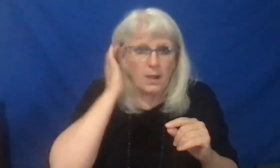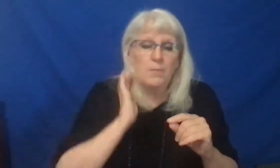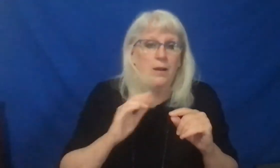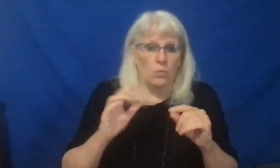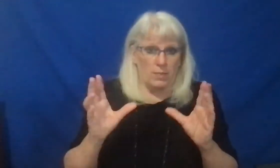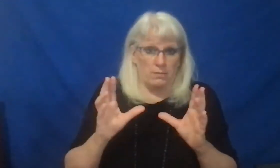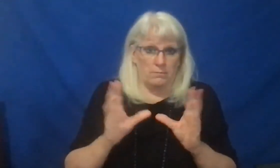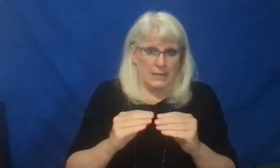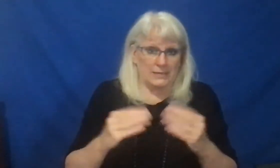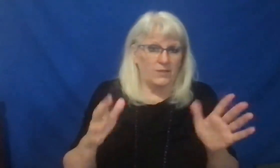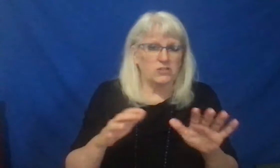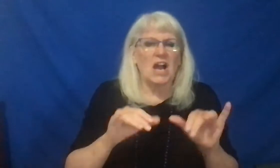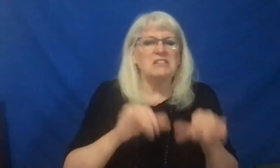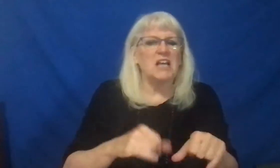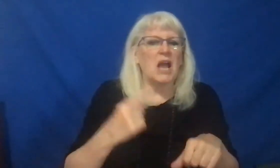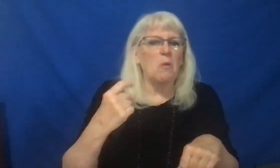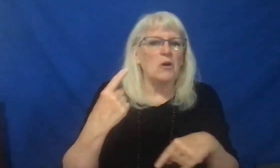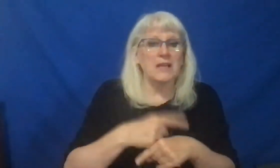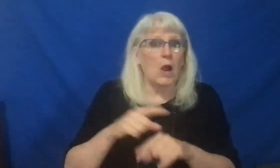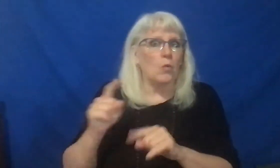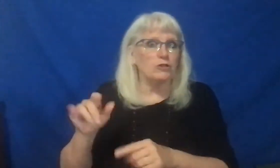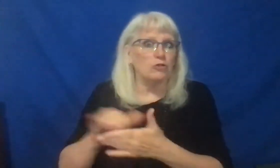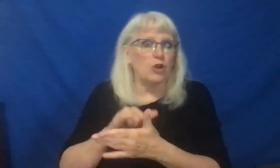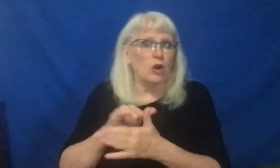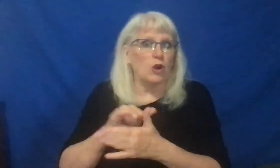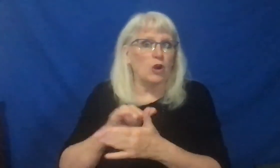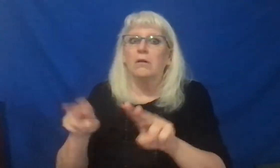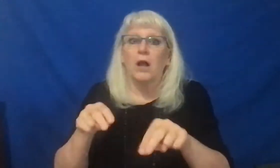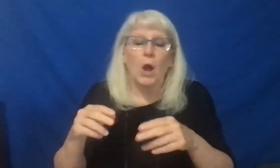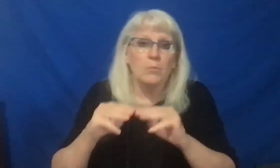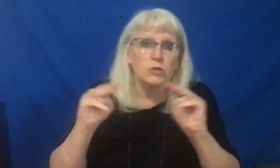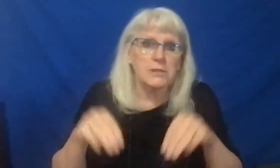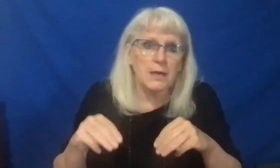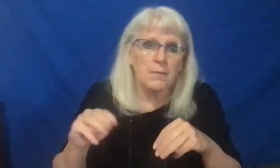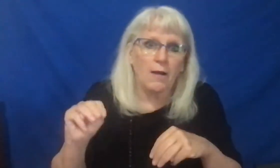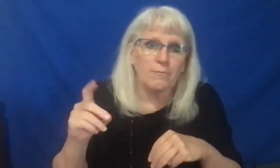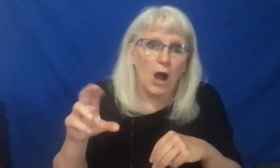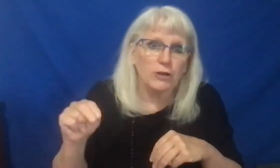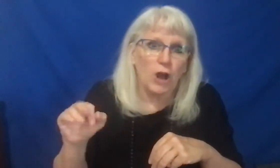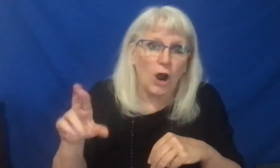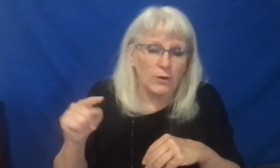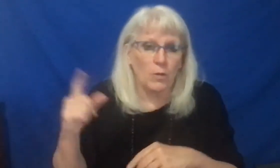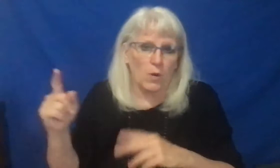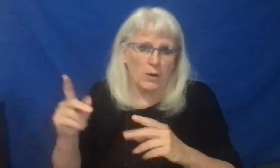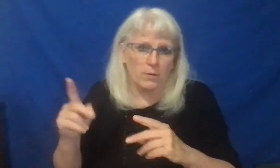some sightseeing around New York, and I went to the Museum of Modern Art with a sponsee, and we're walking around